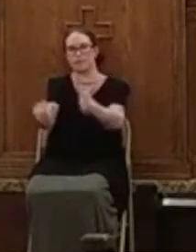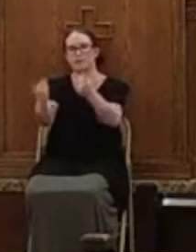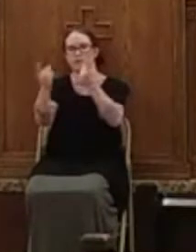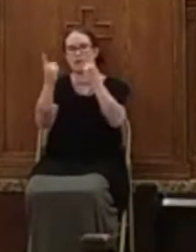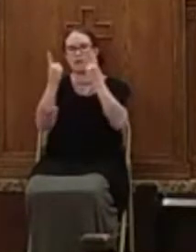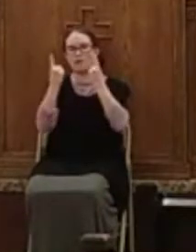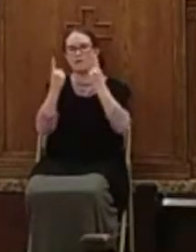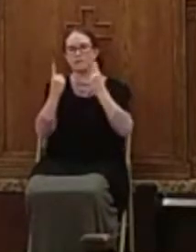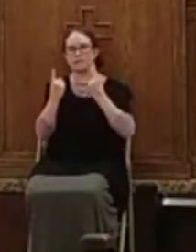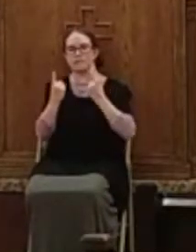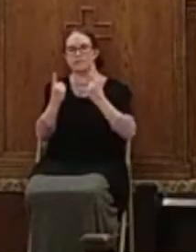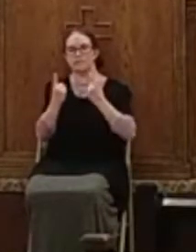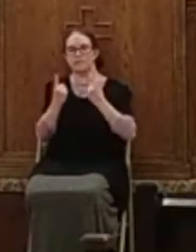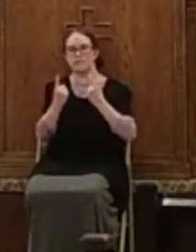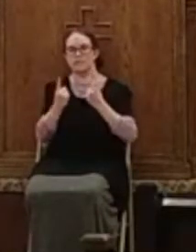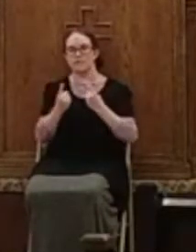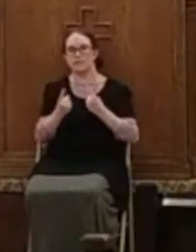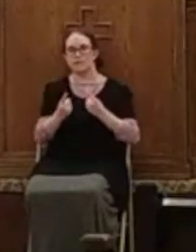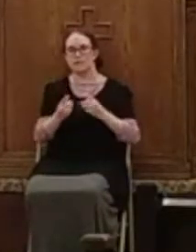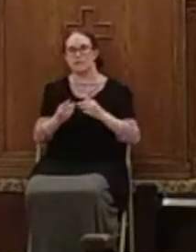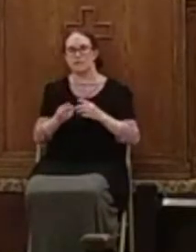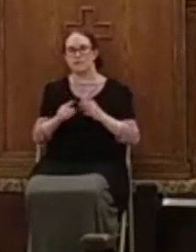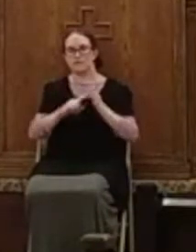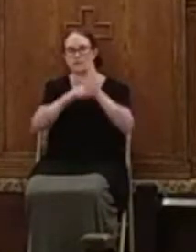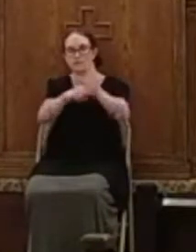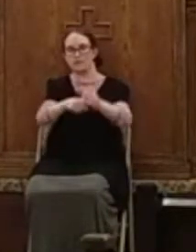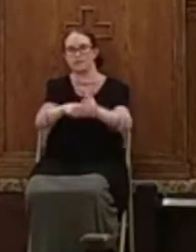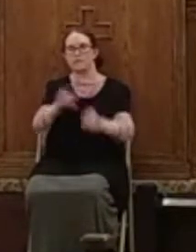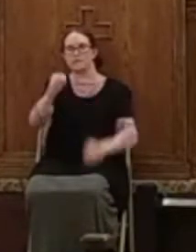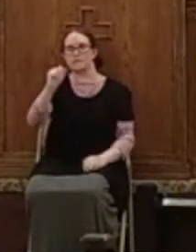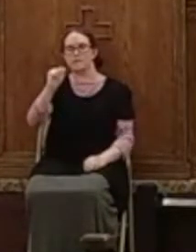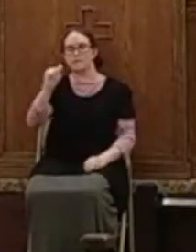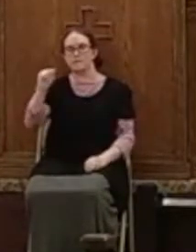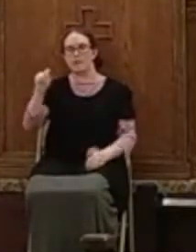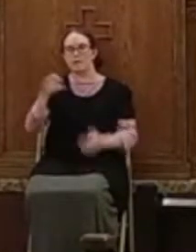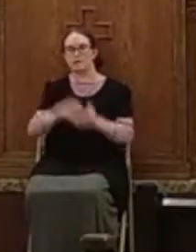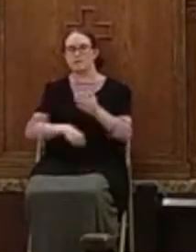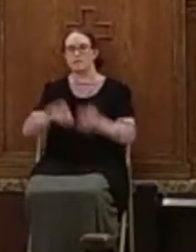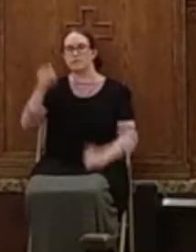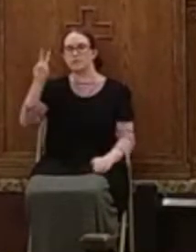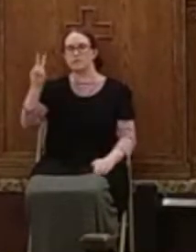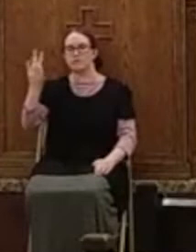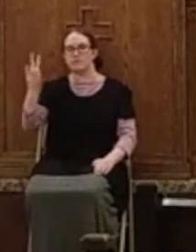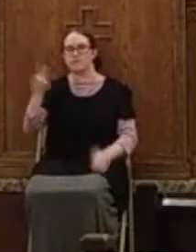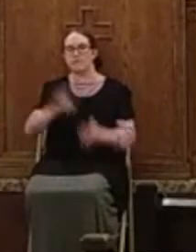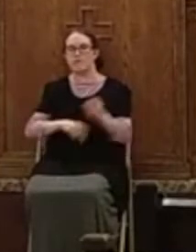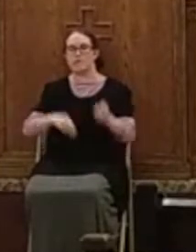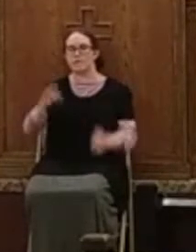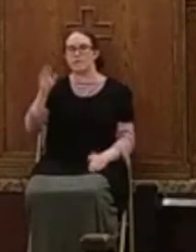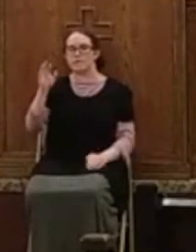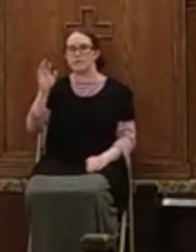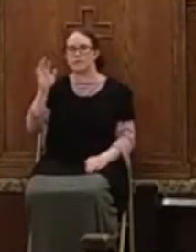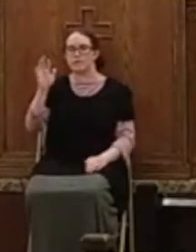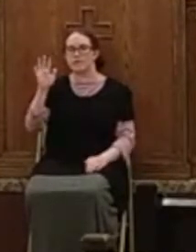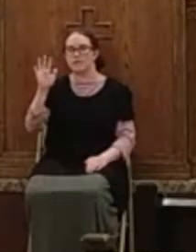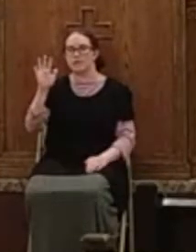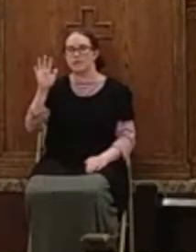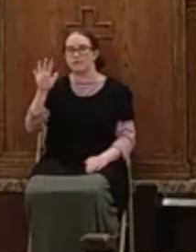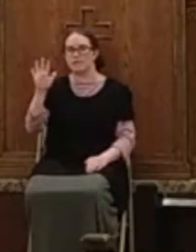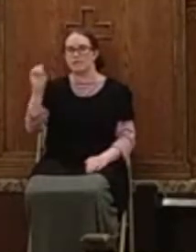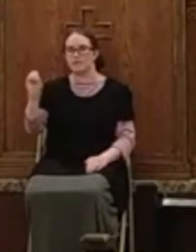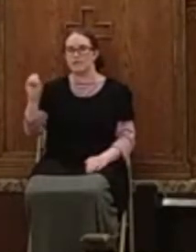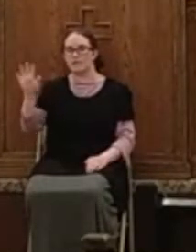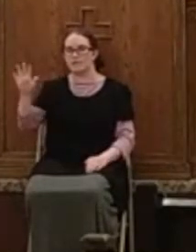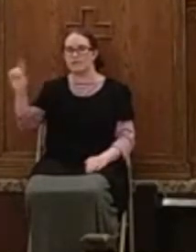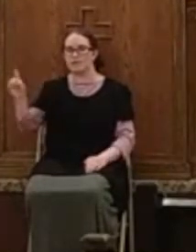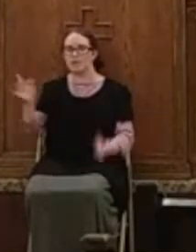to them. Amen. It's revealed to them in Matthew chapters 27. Verse 50 and 51,